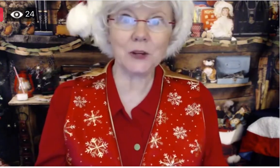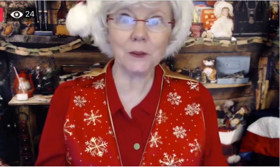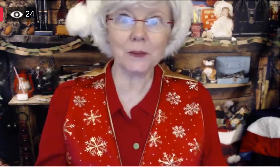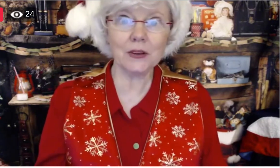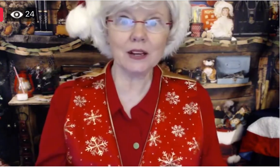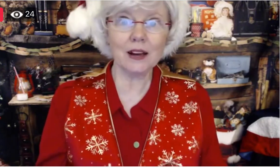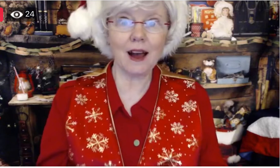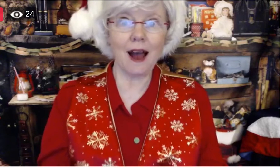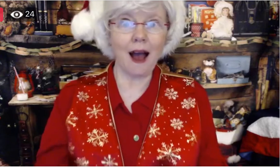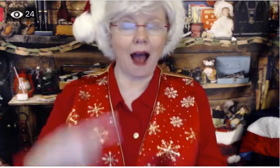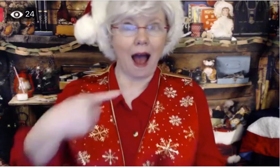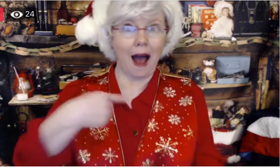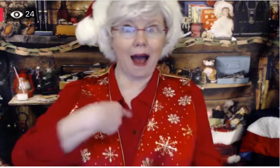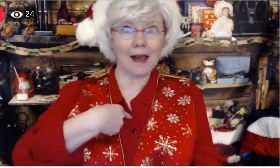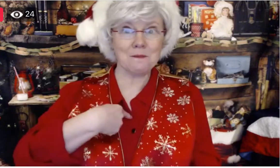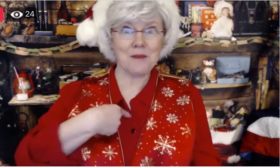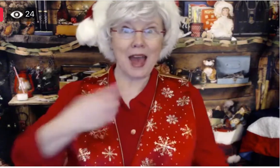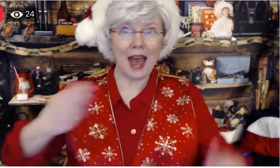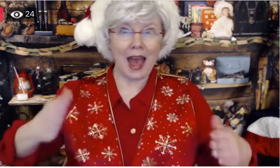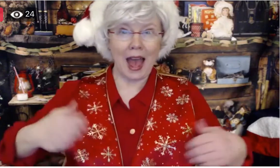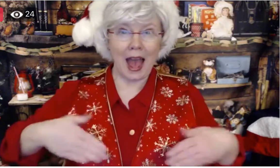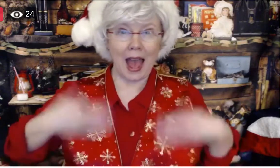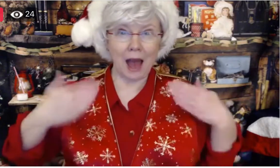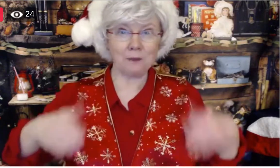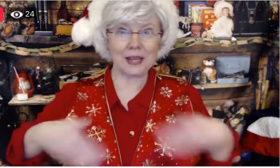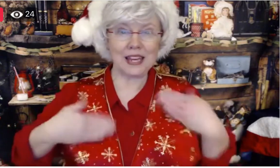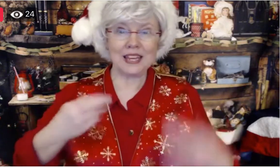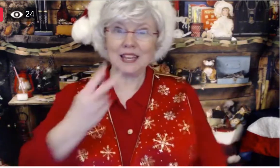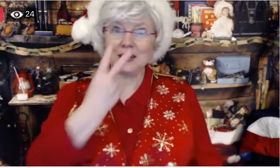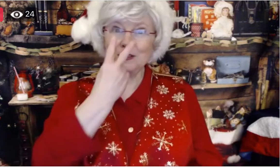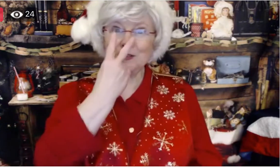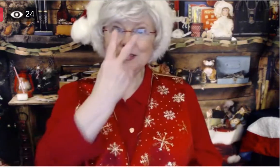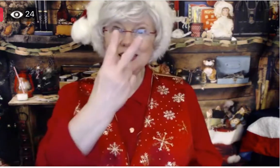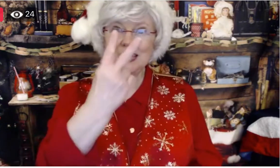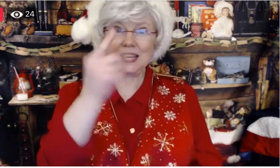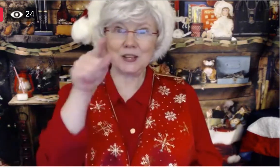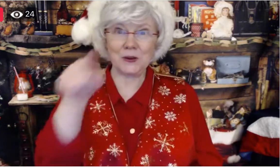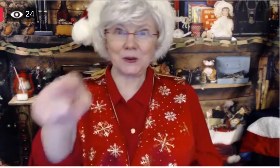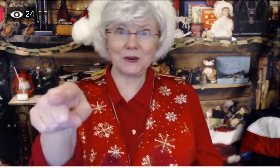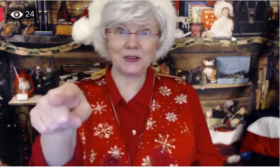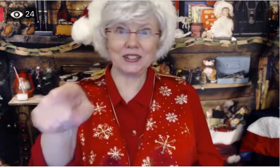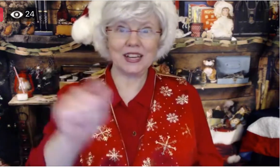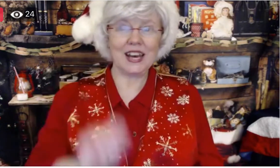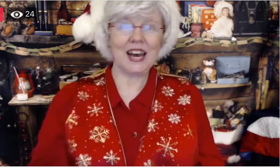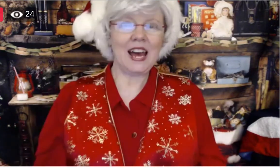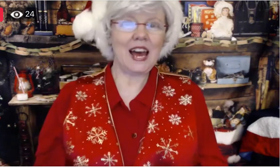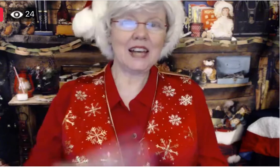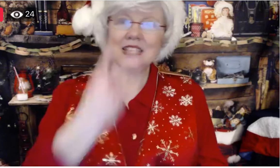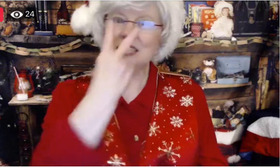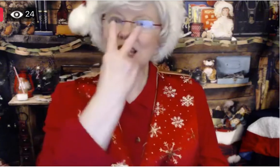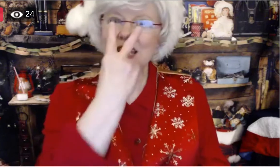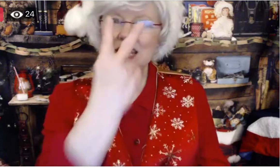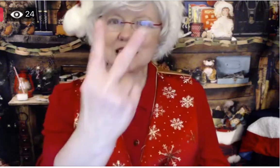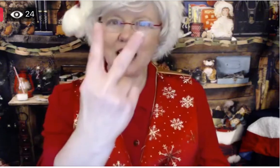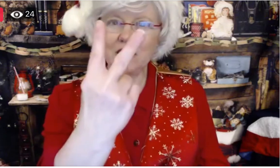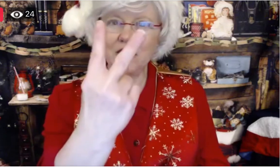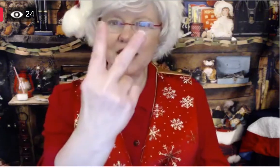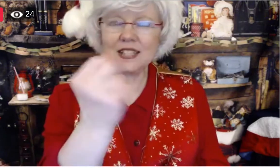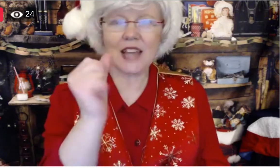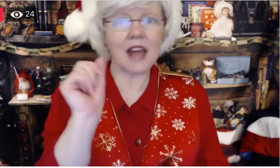you. I'm happy to see you. See is like this, and